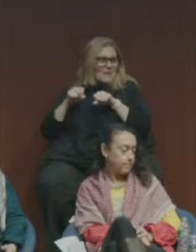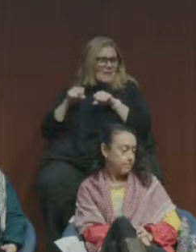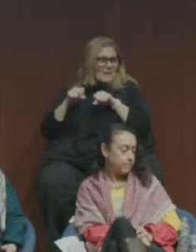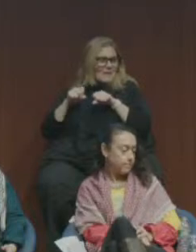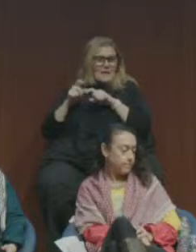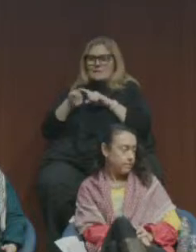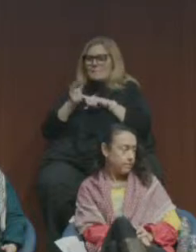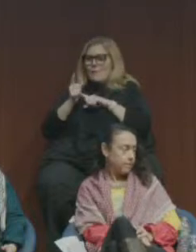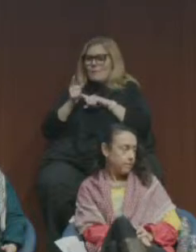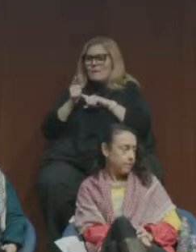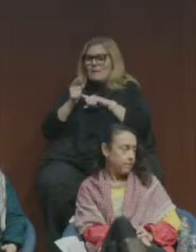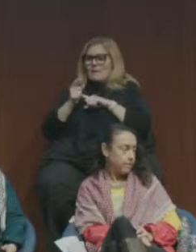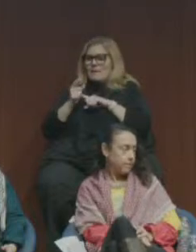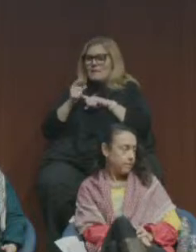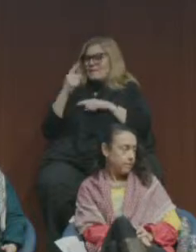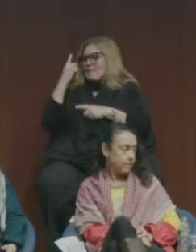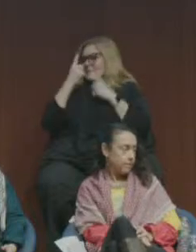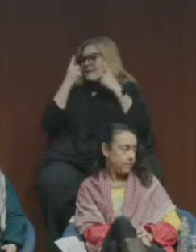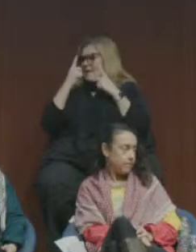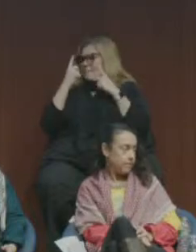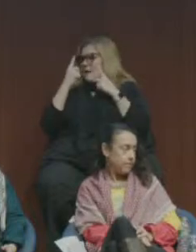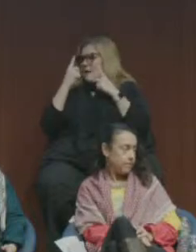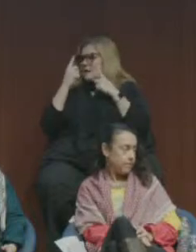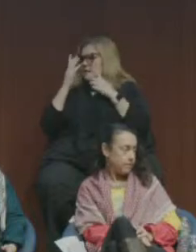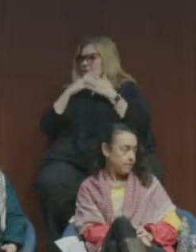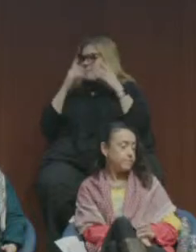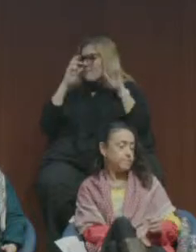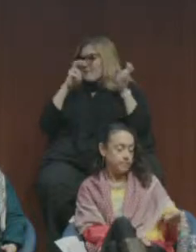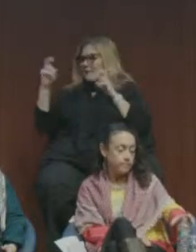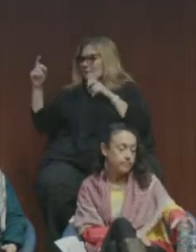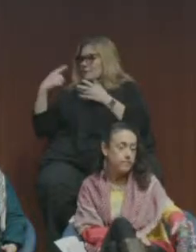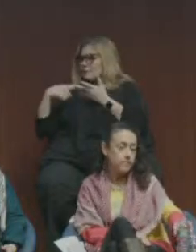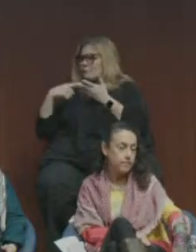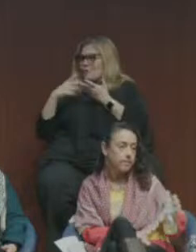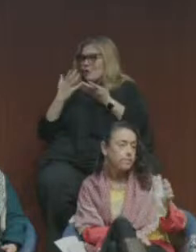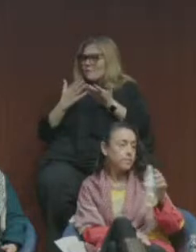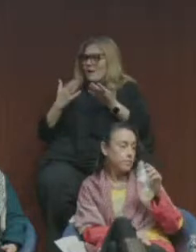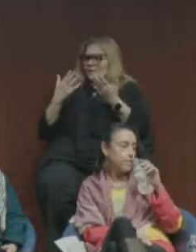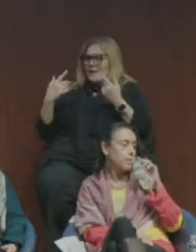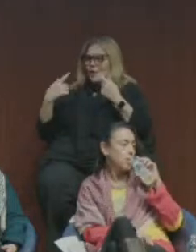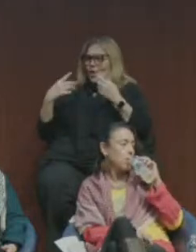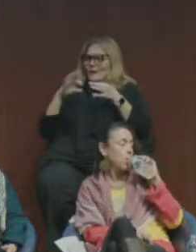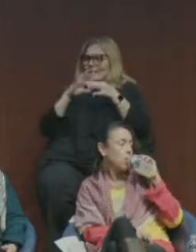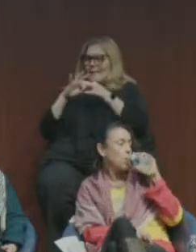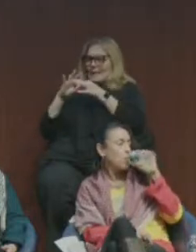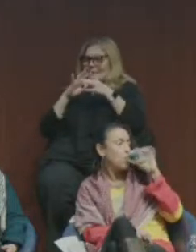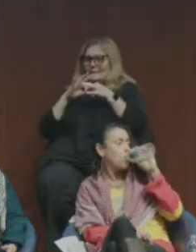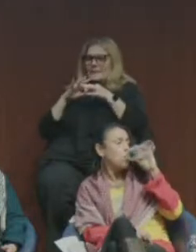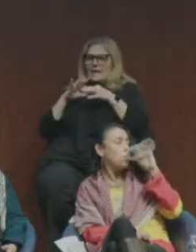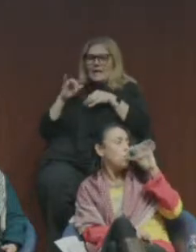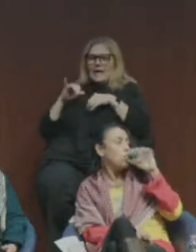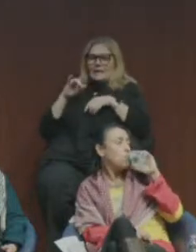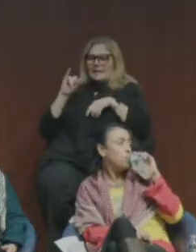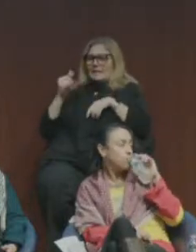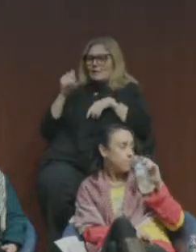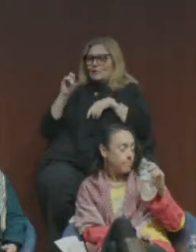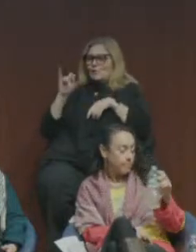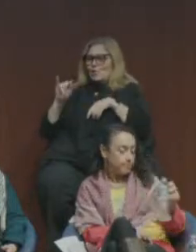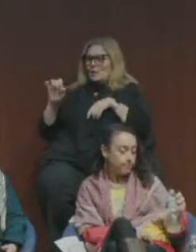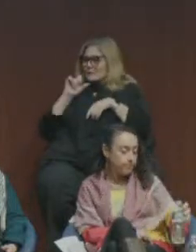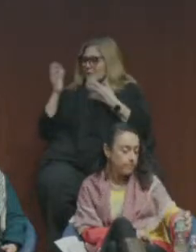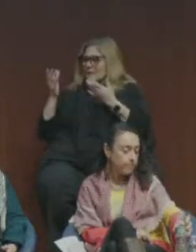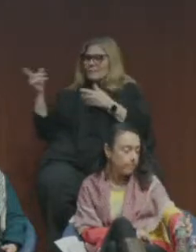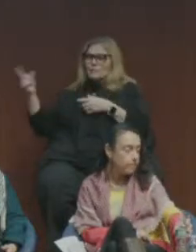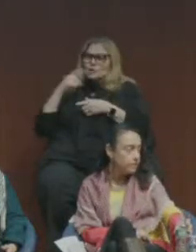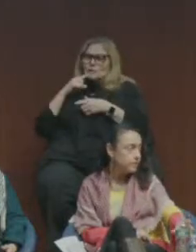a moment to kind of think through some of the themes that you all have been raising that are interconnected. I think Joyce, who's not here, but something